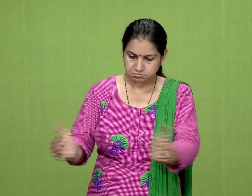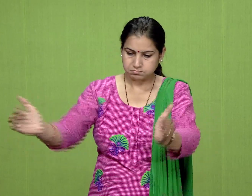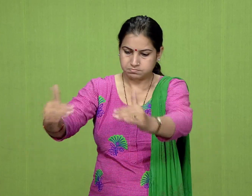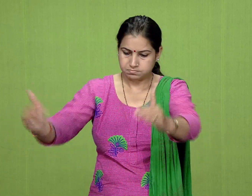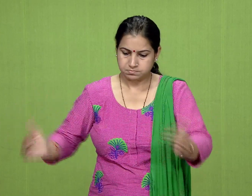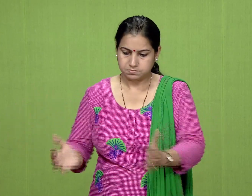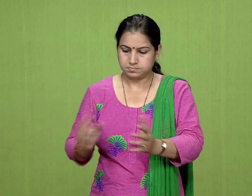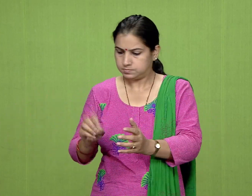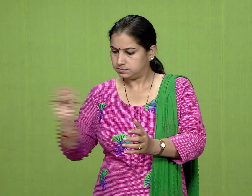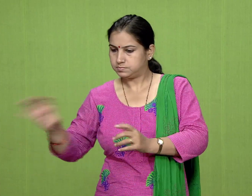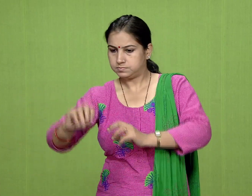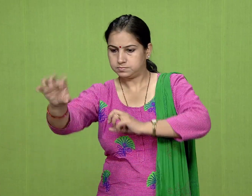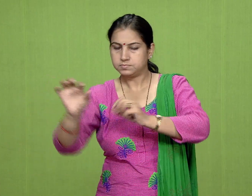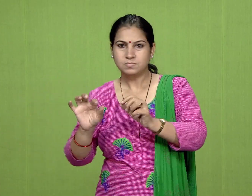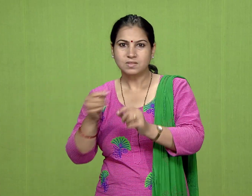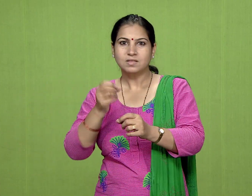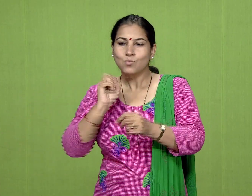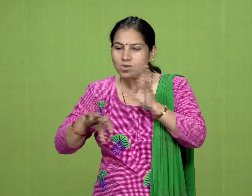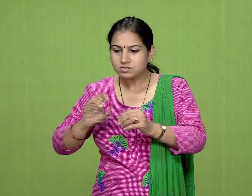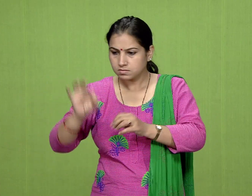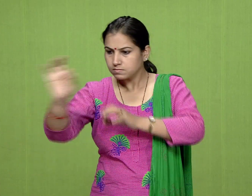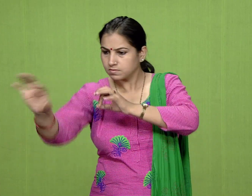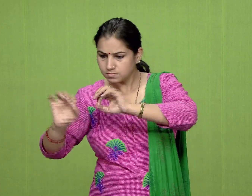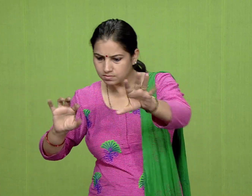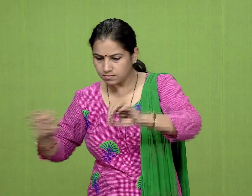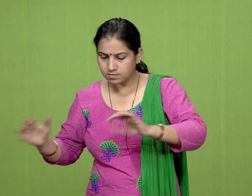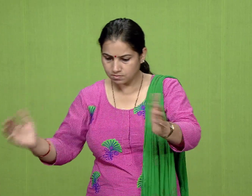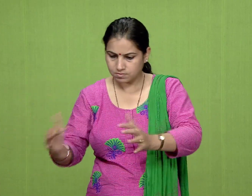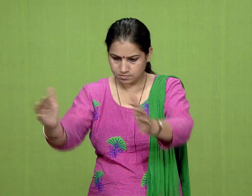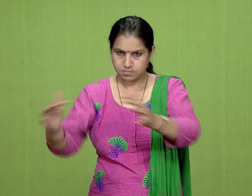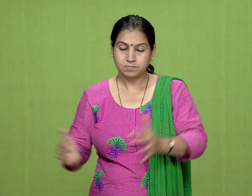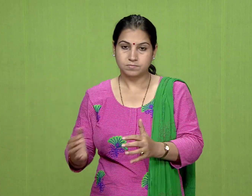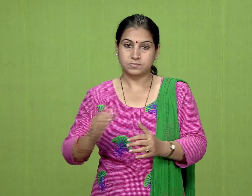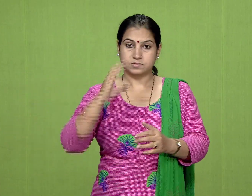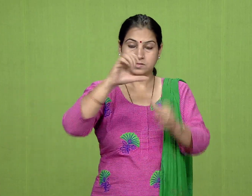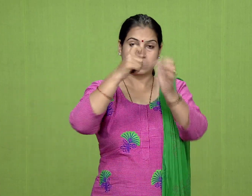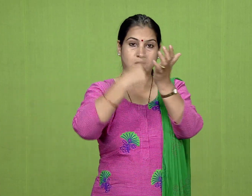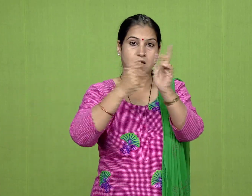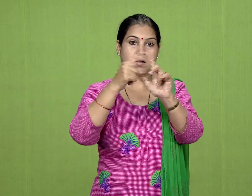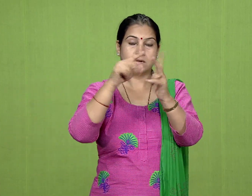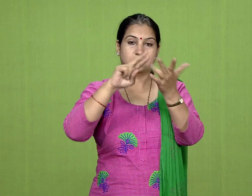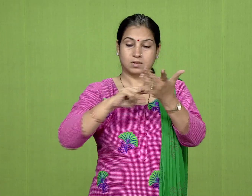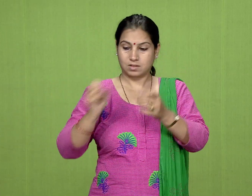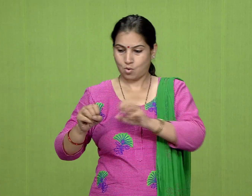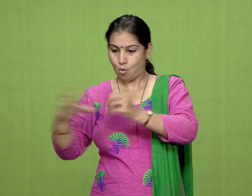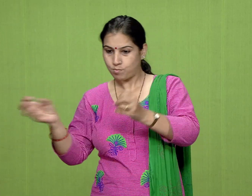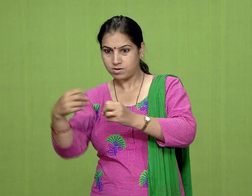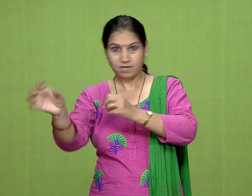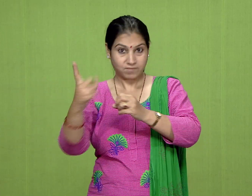Thus, in the carding process, the yarns are open, they are parallelized